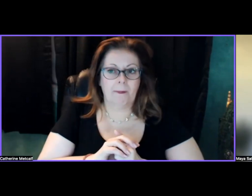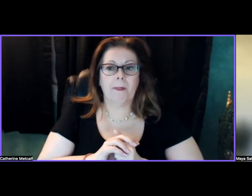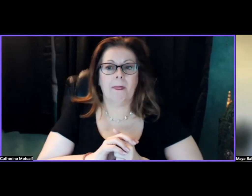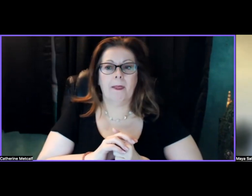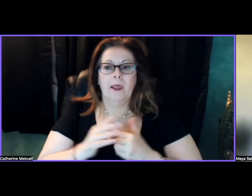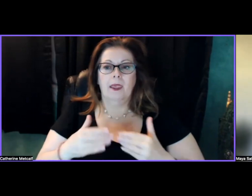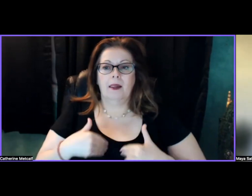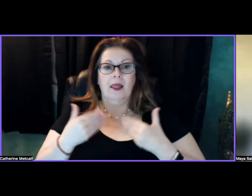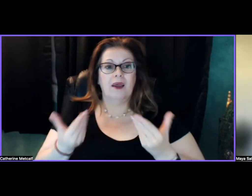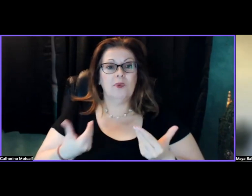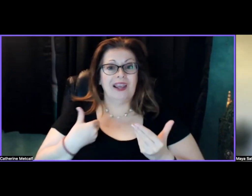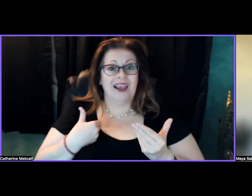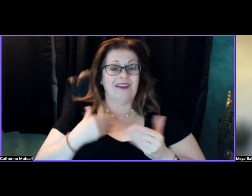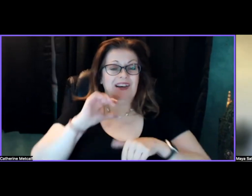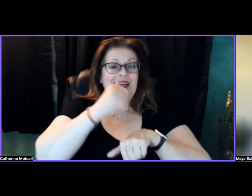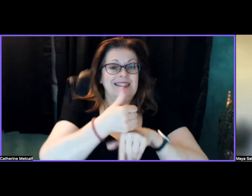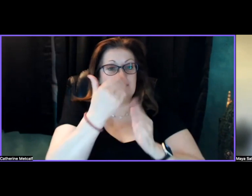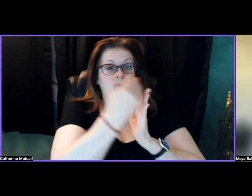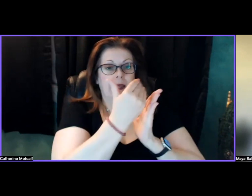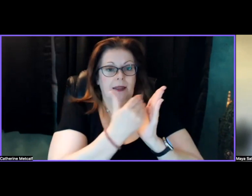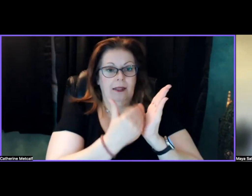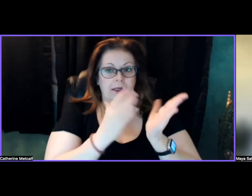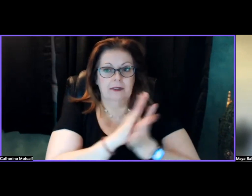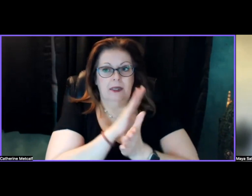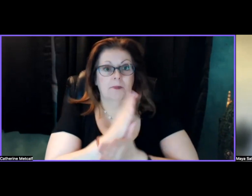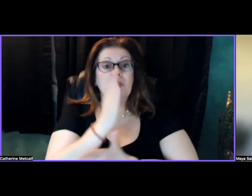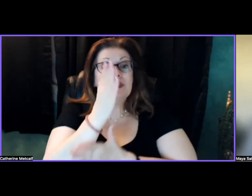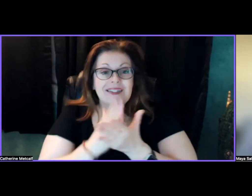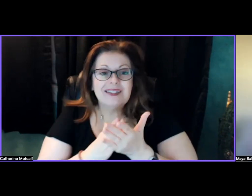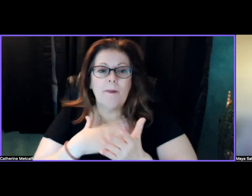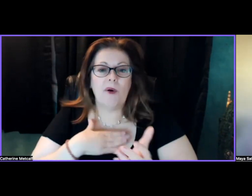document, because some of my poems, part of their work